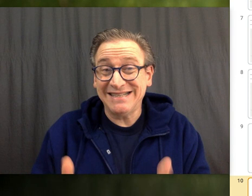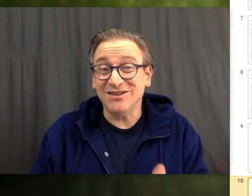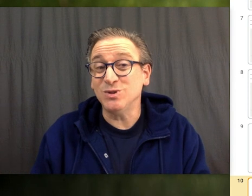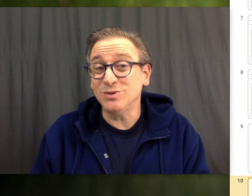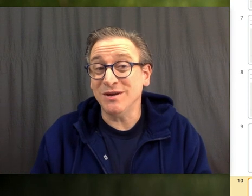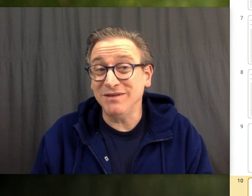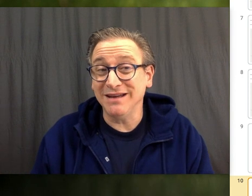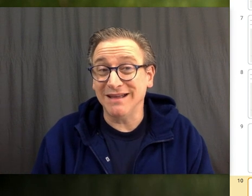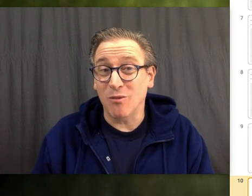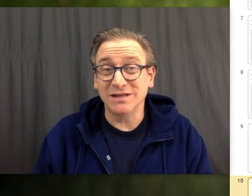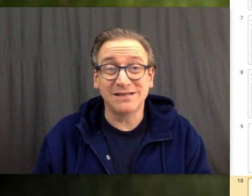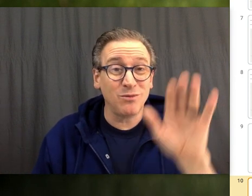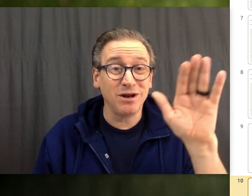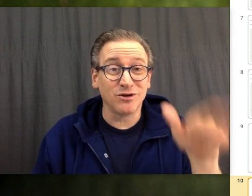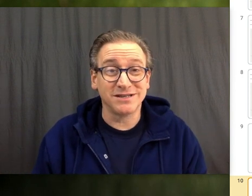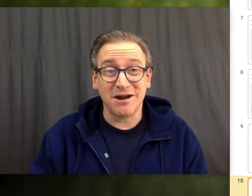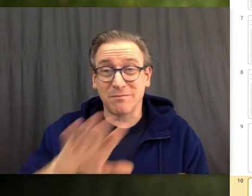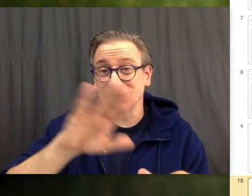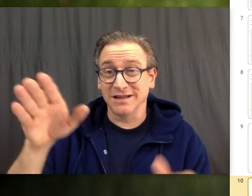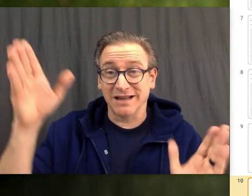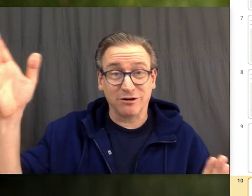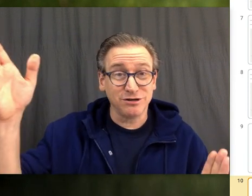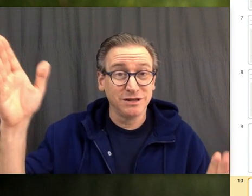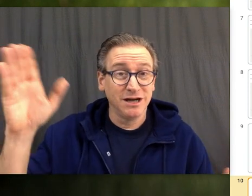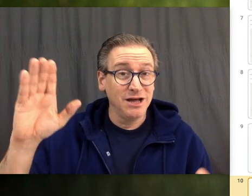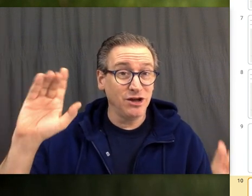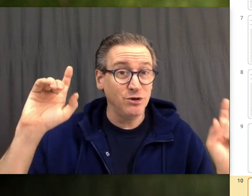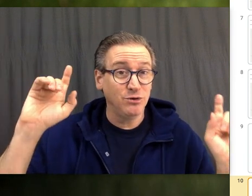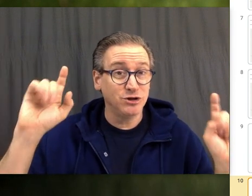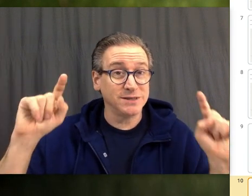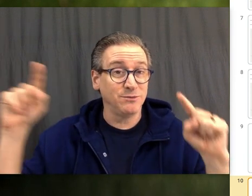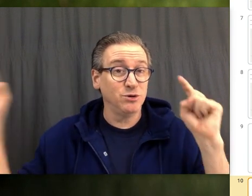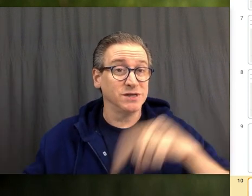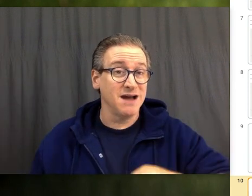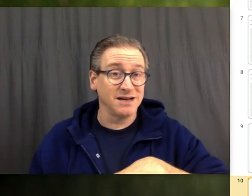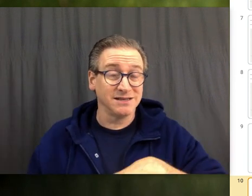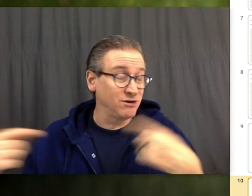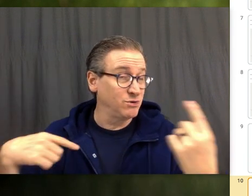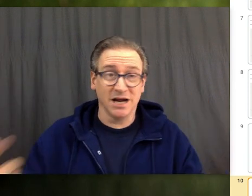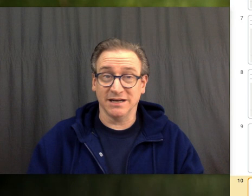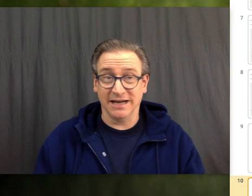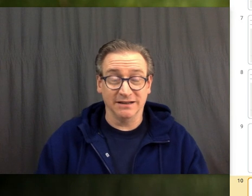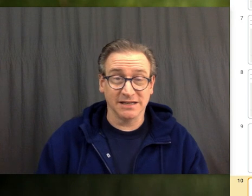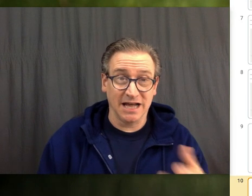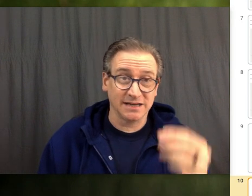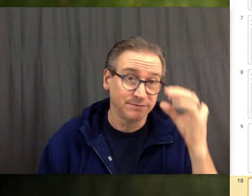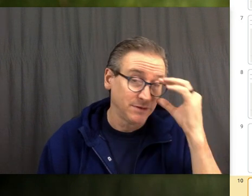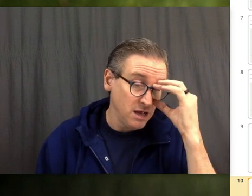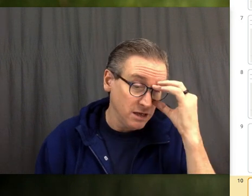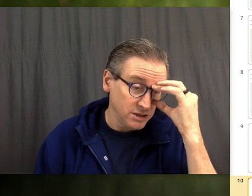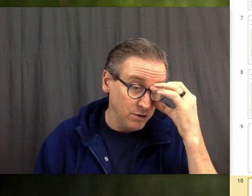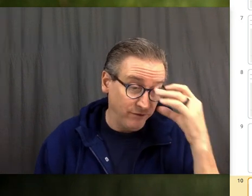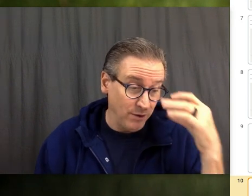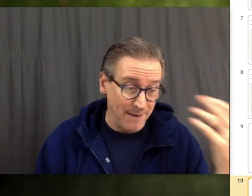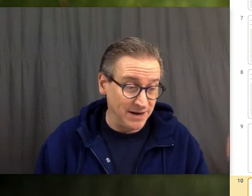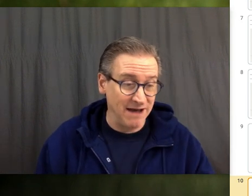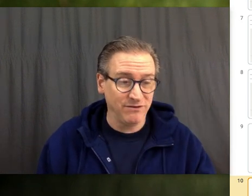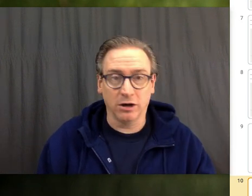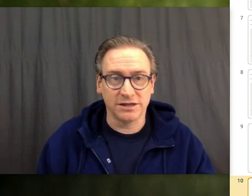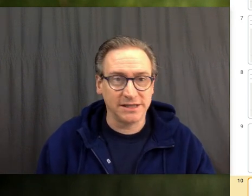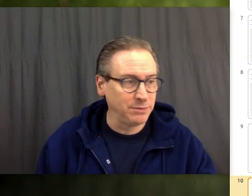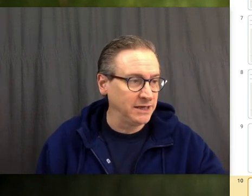This is also something that once someone learns the numbers and letters, that you could do with someone who's a non-signer, who's not taking this class. So if you happen